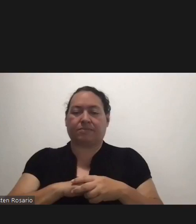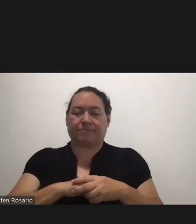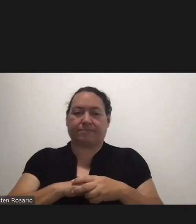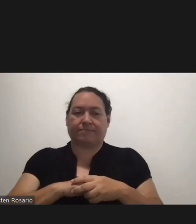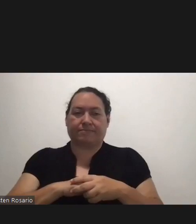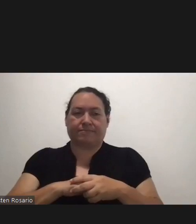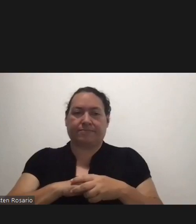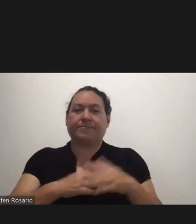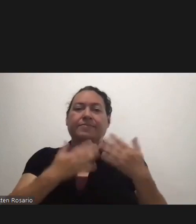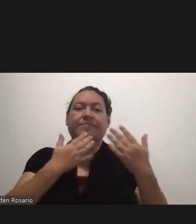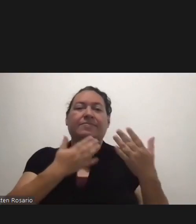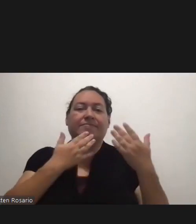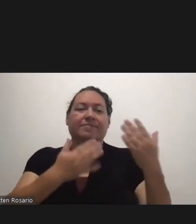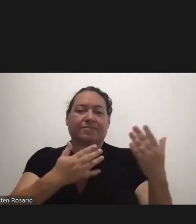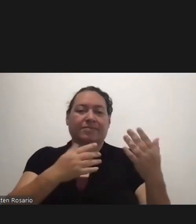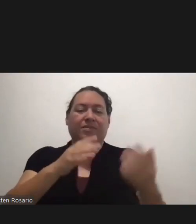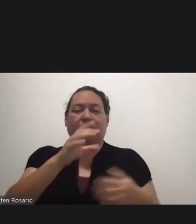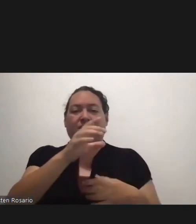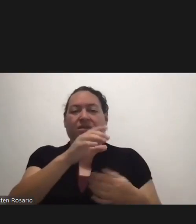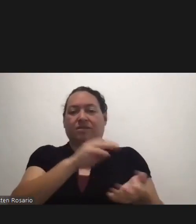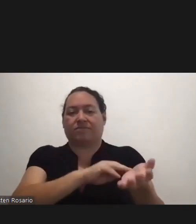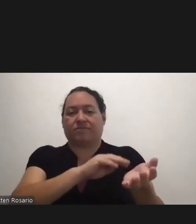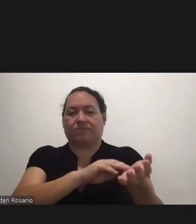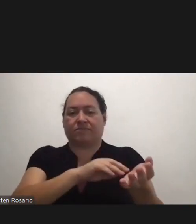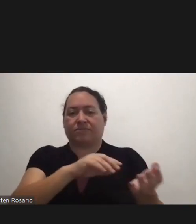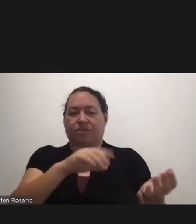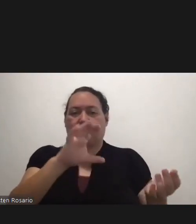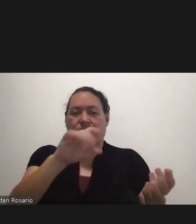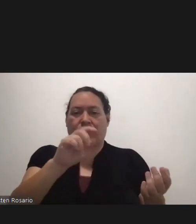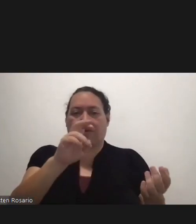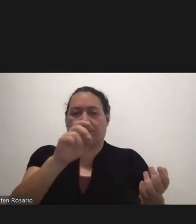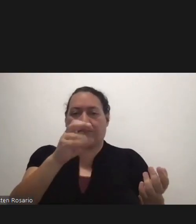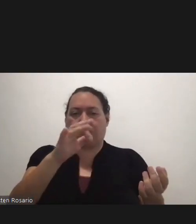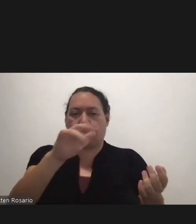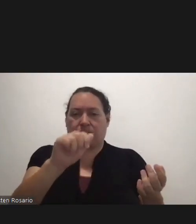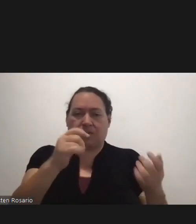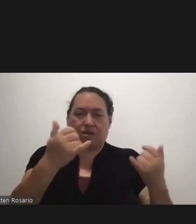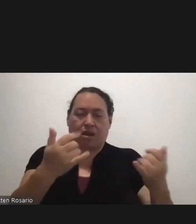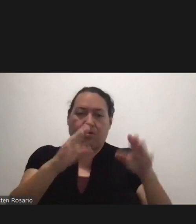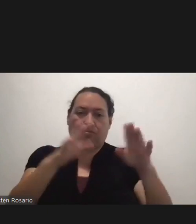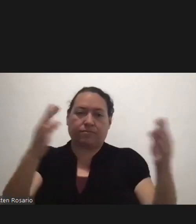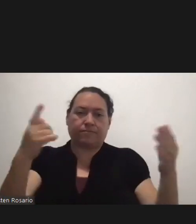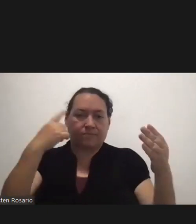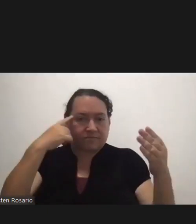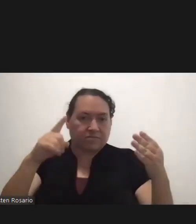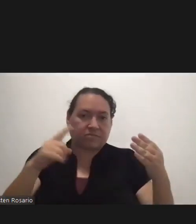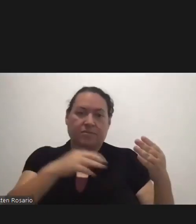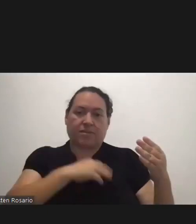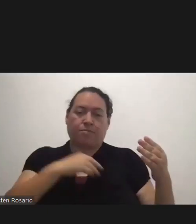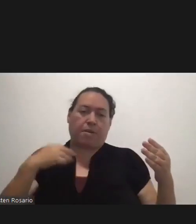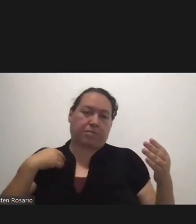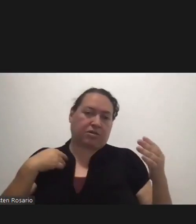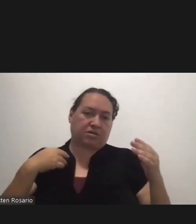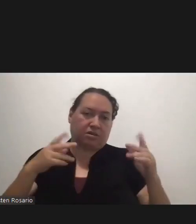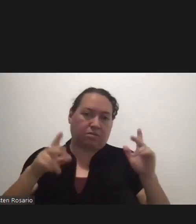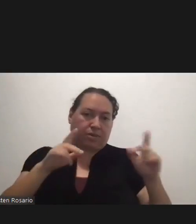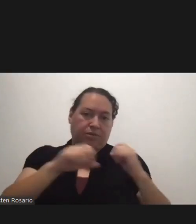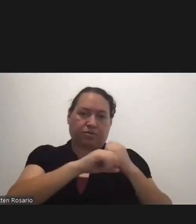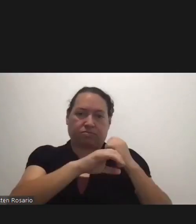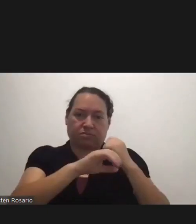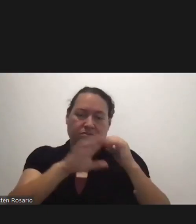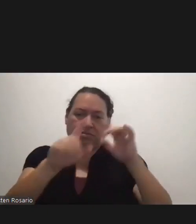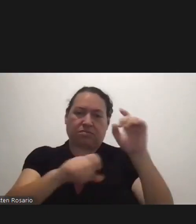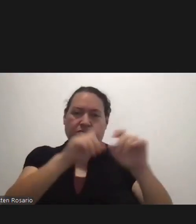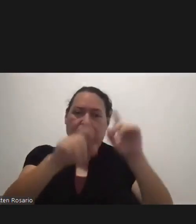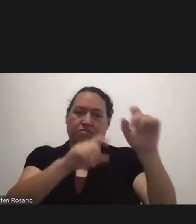Thank You So Much Dr. Cabrera I Now Like To Open The Floor To Questions From Our Members Of The Media Nestor Locanto K